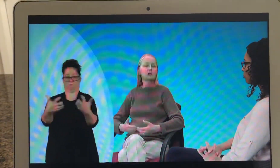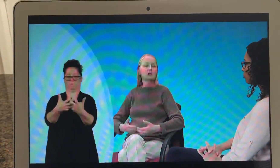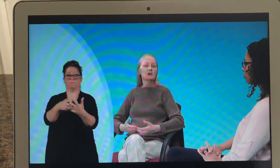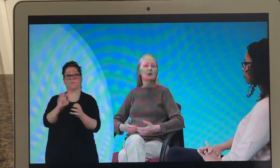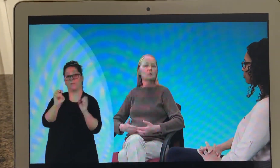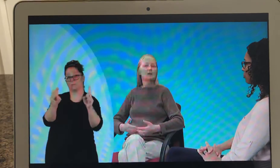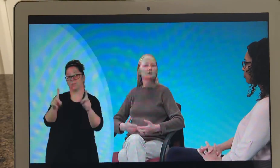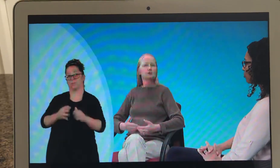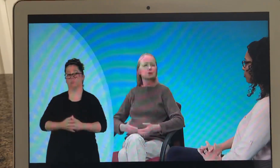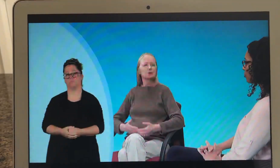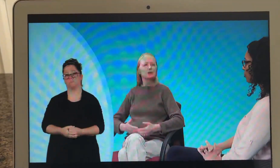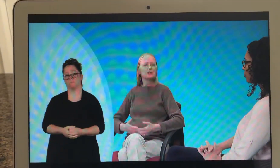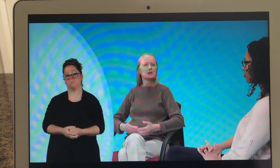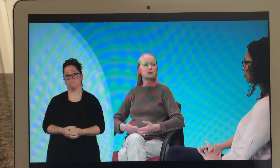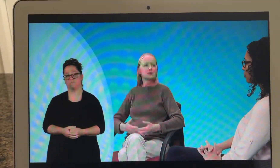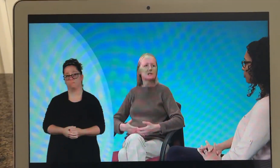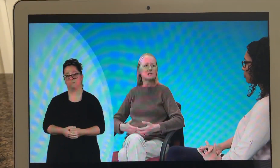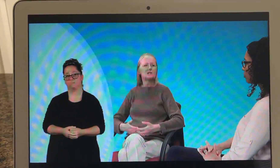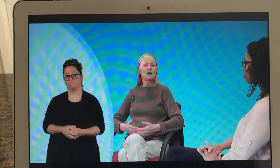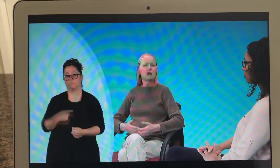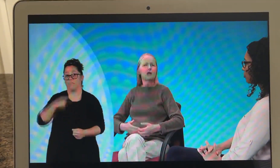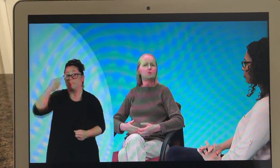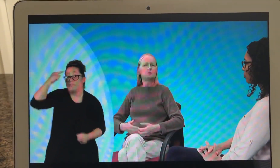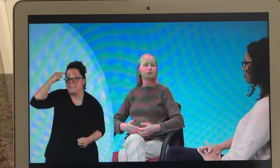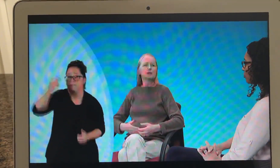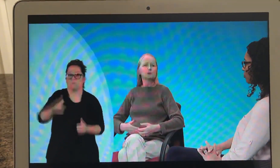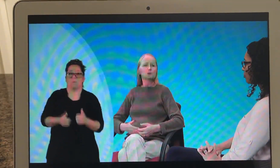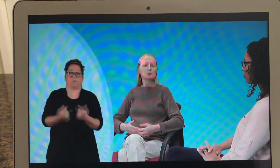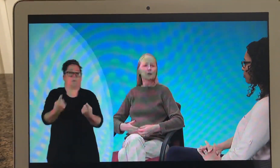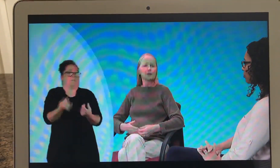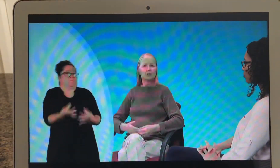free access to match their education.